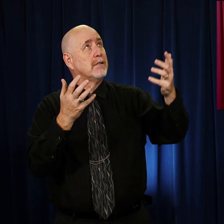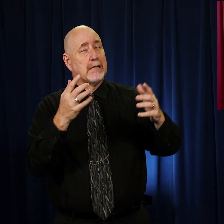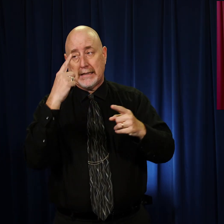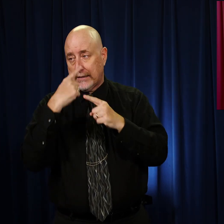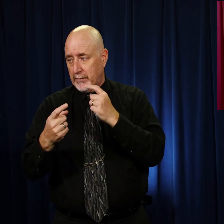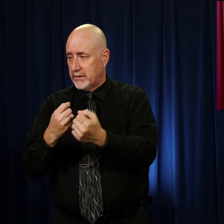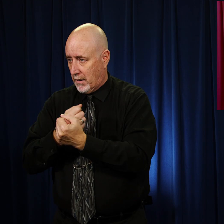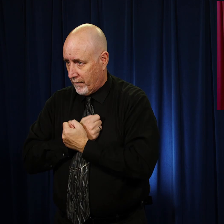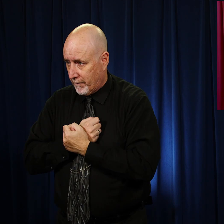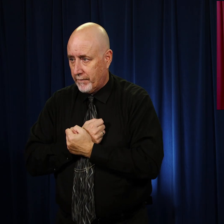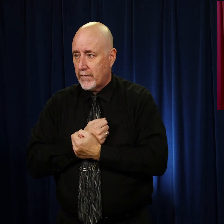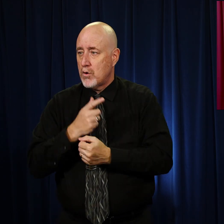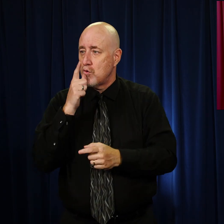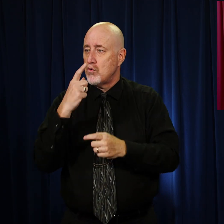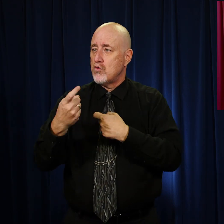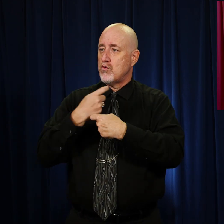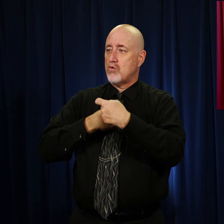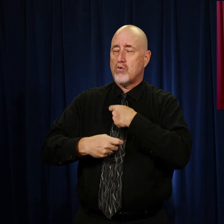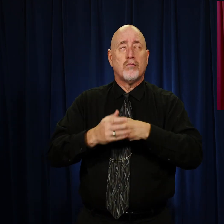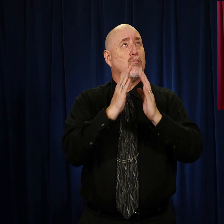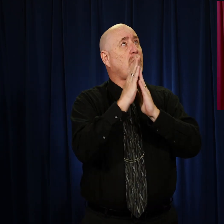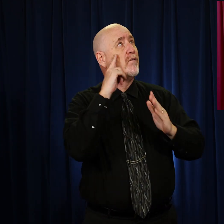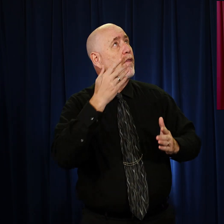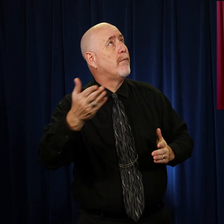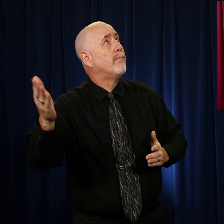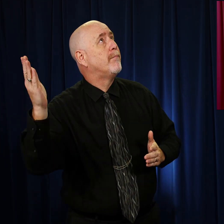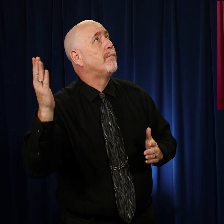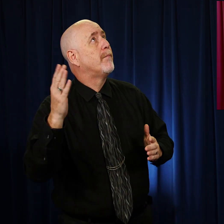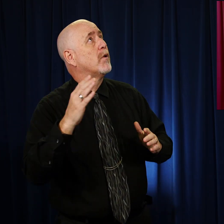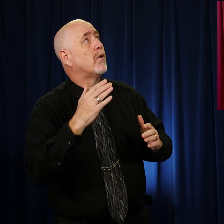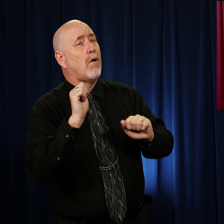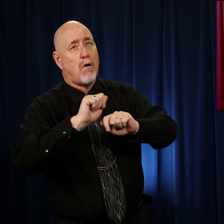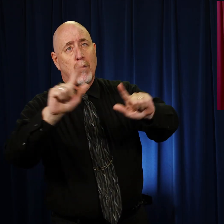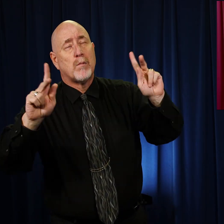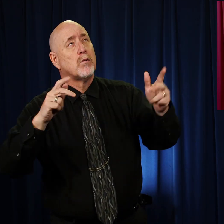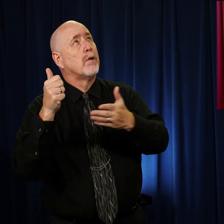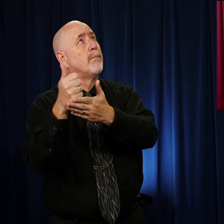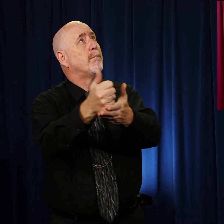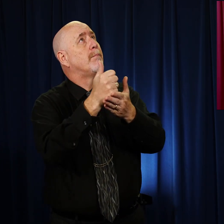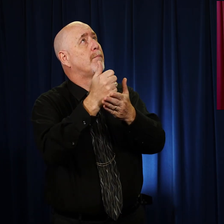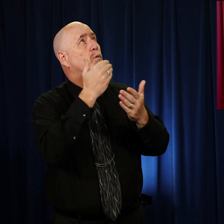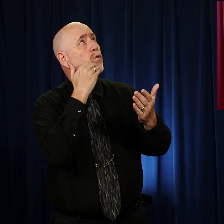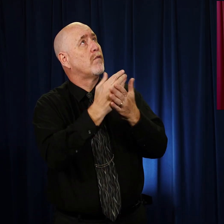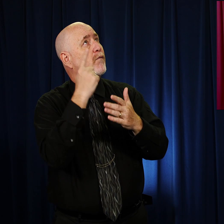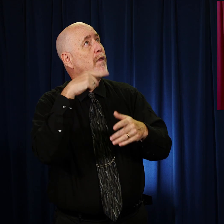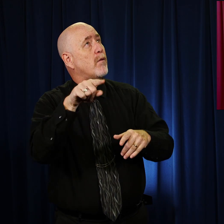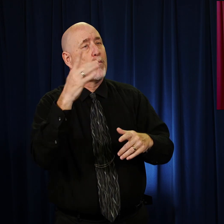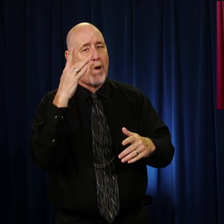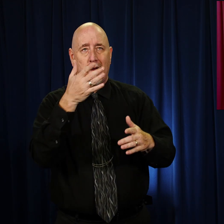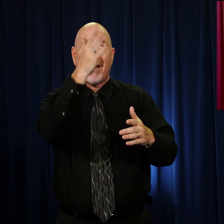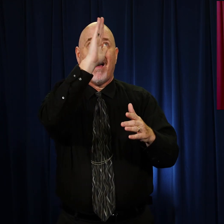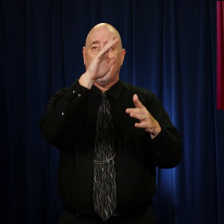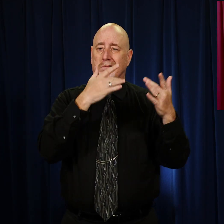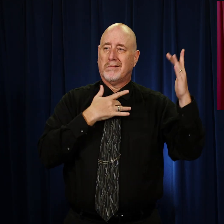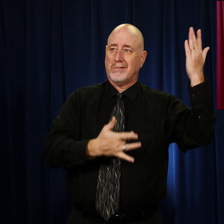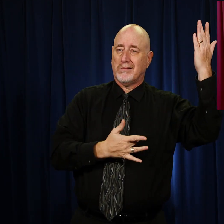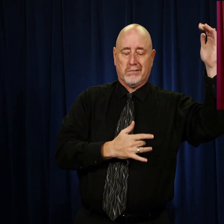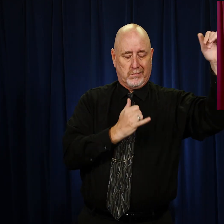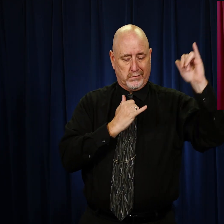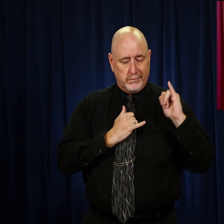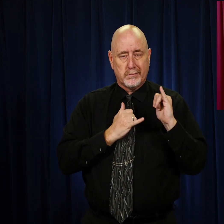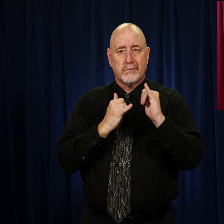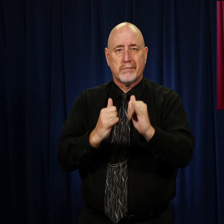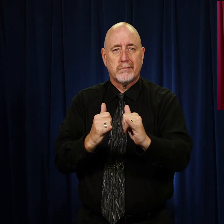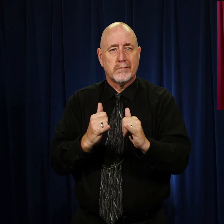our enemies. We can pray for those that persecute us. We can do good to all men. because that's the way God is, and we can